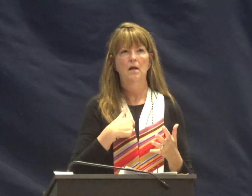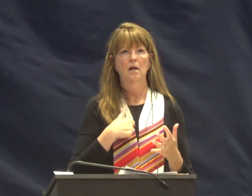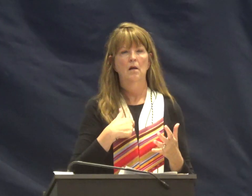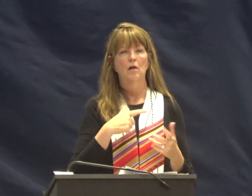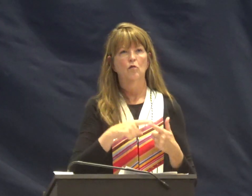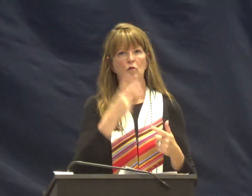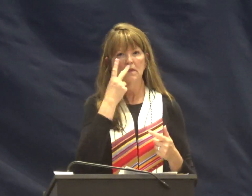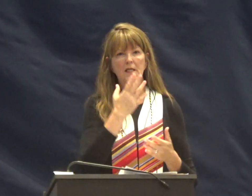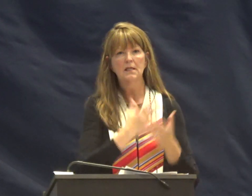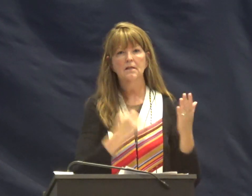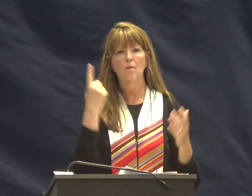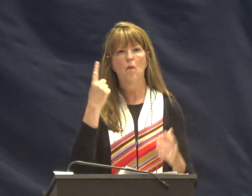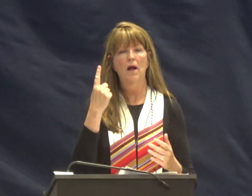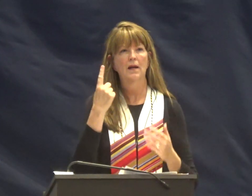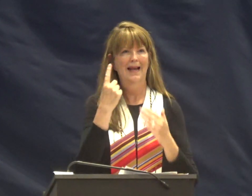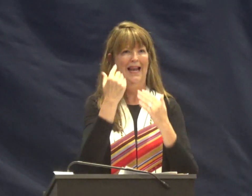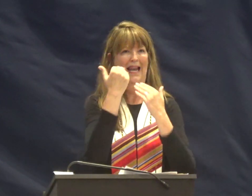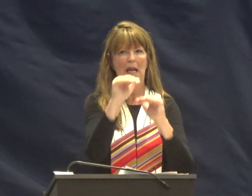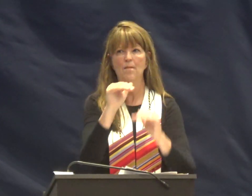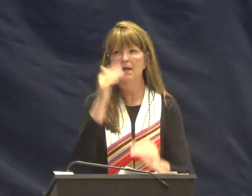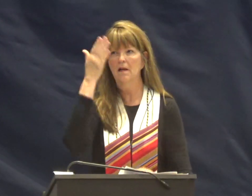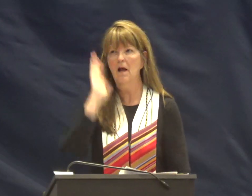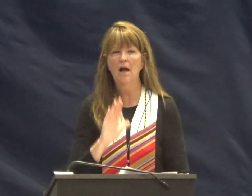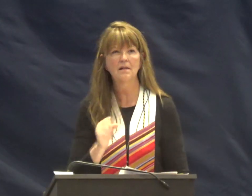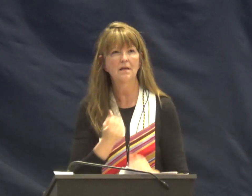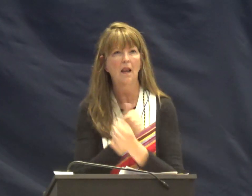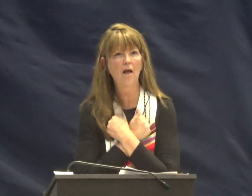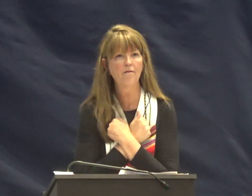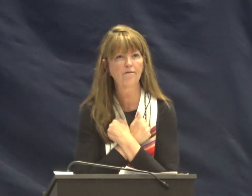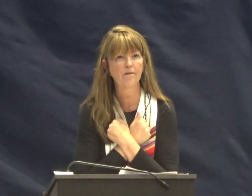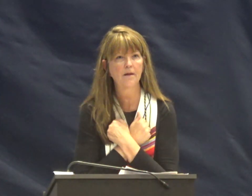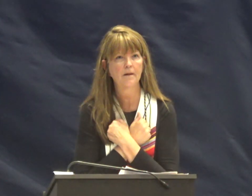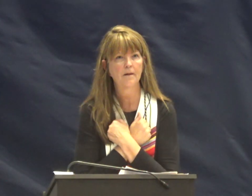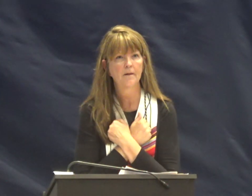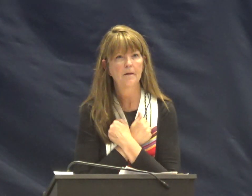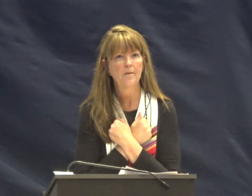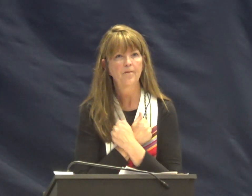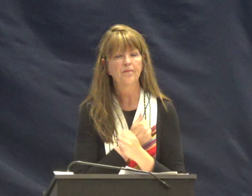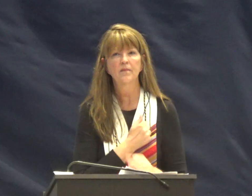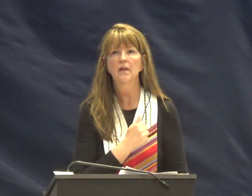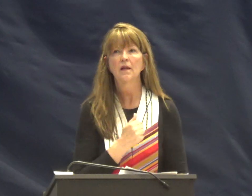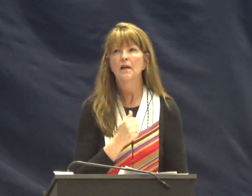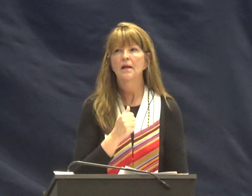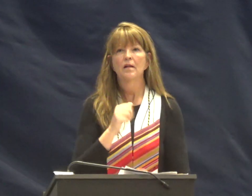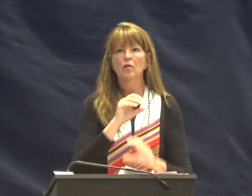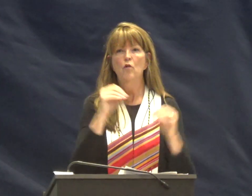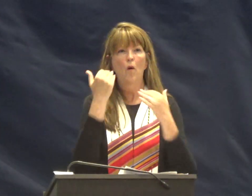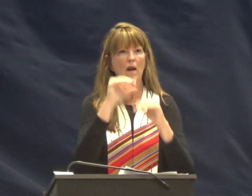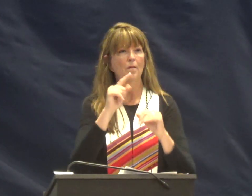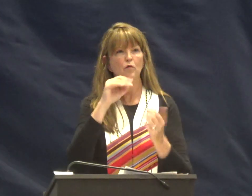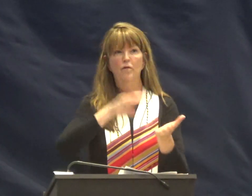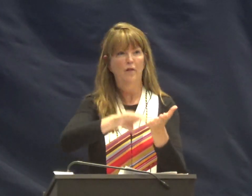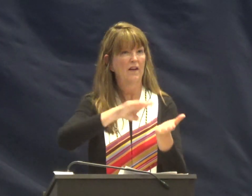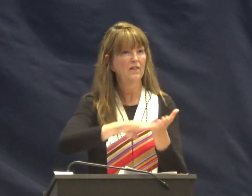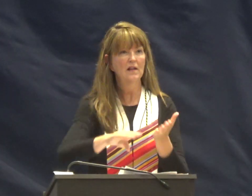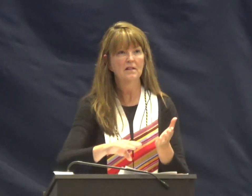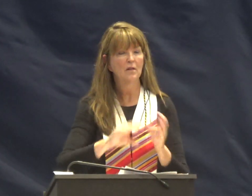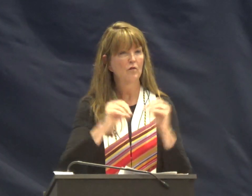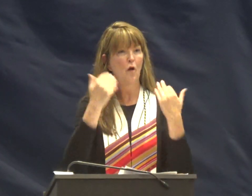know how, but he told me how. That scared me, that someone was trying to put limitations on the love of God. Because